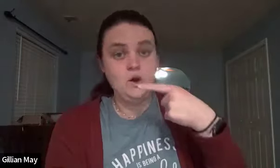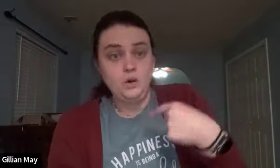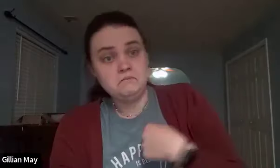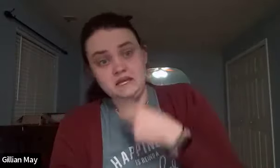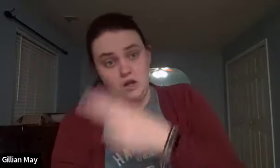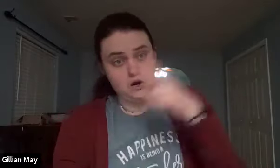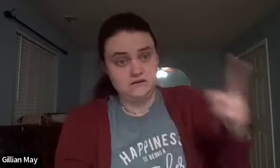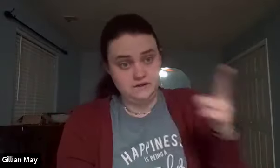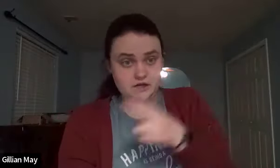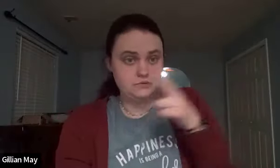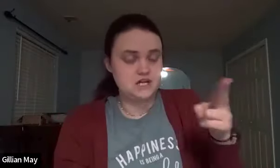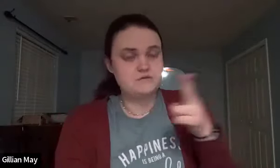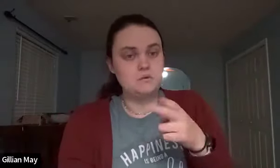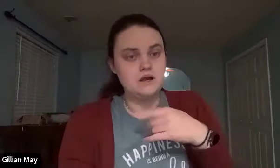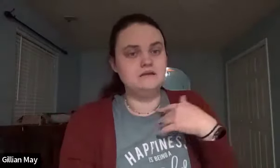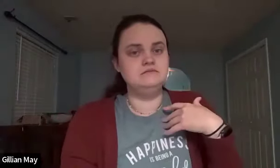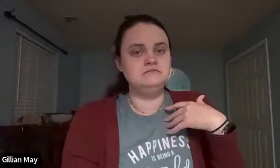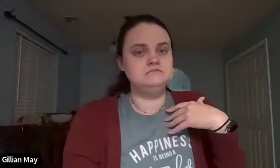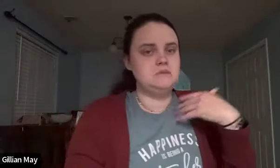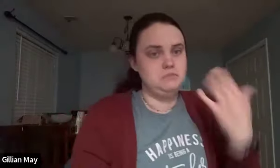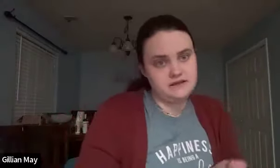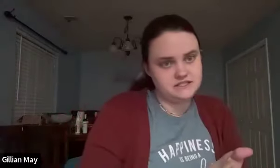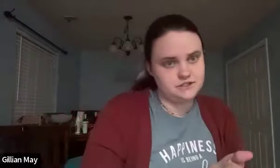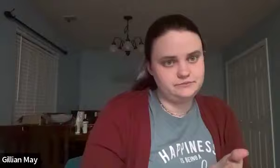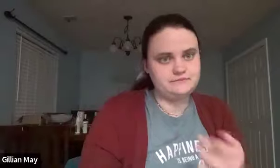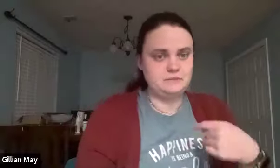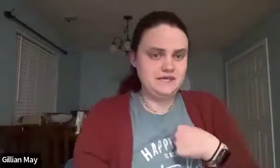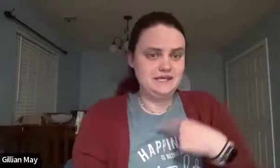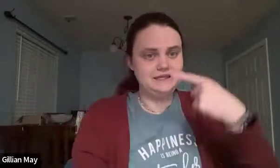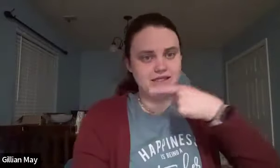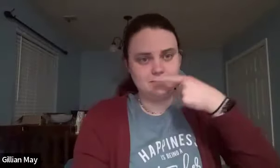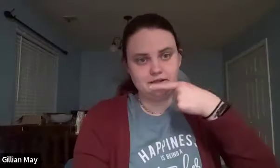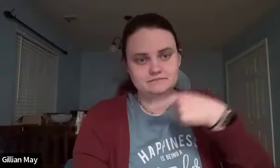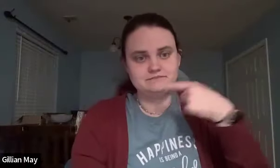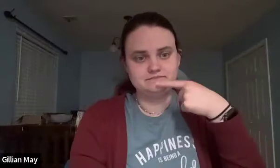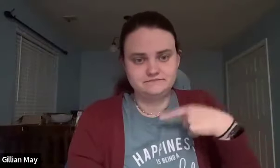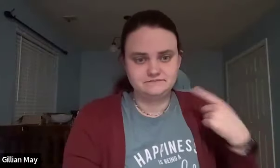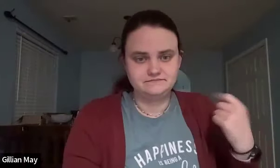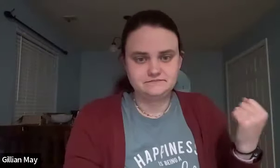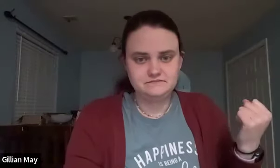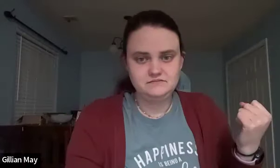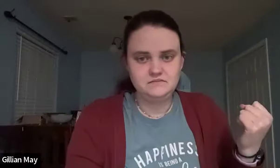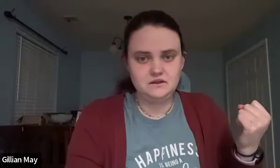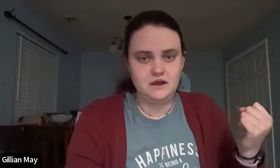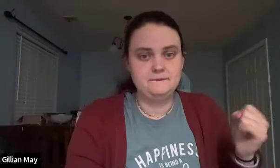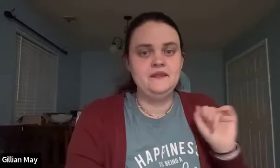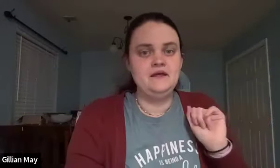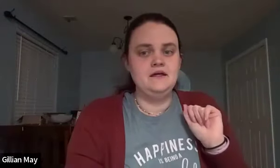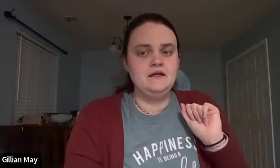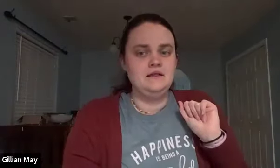or me hard of hearing, whichever one applies to you. So me hearing. Okay.